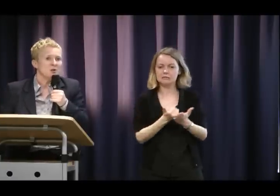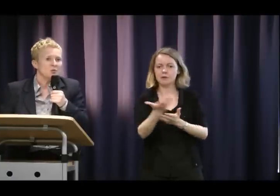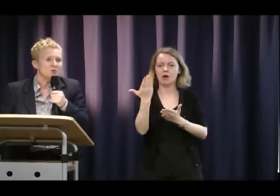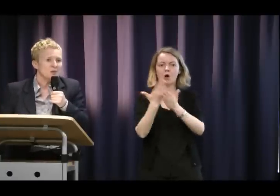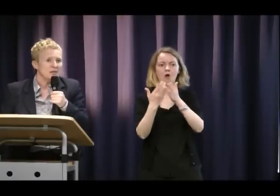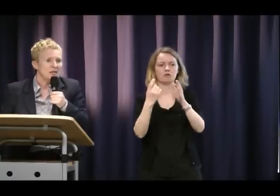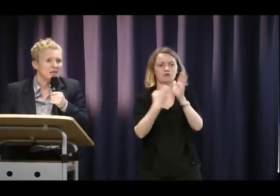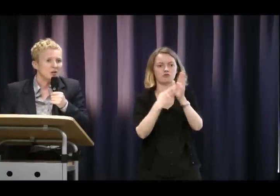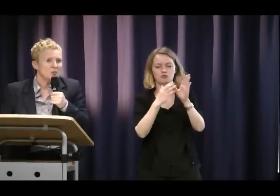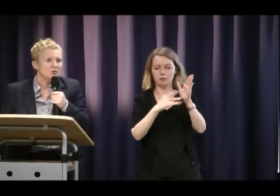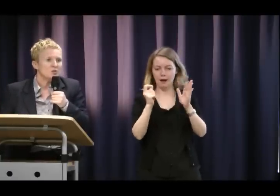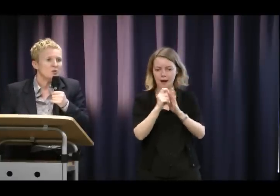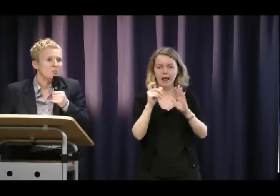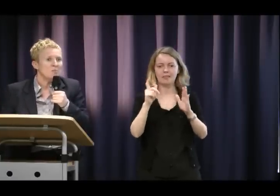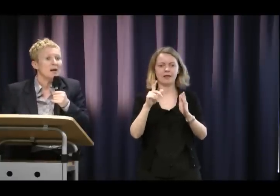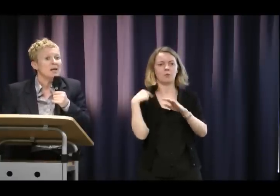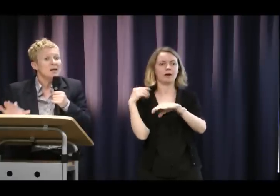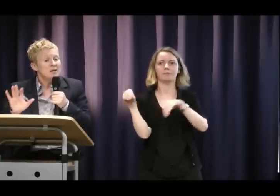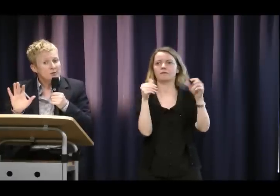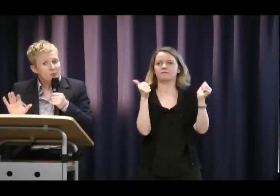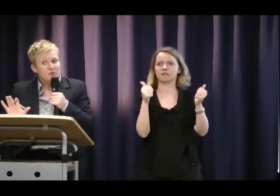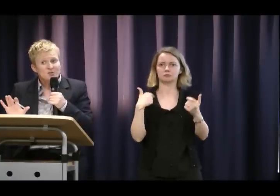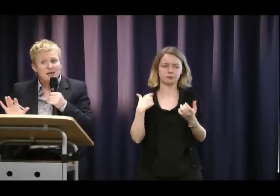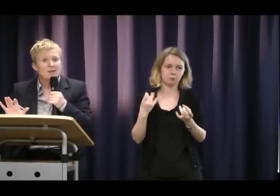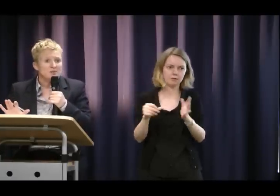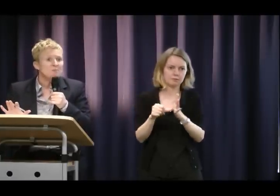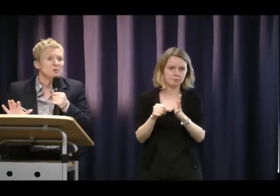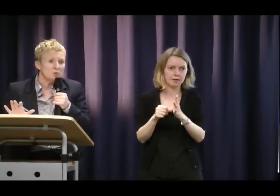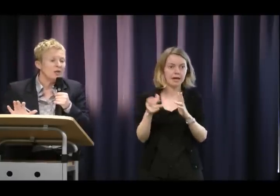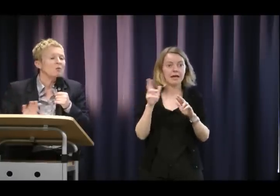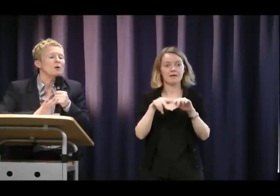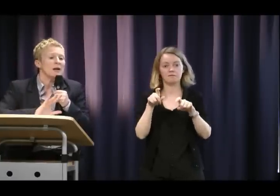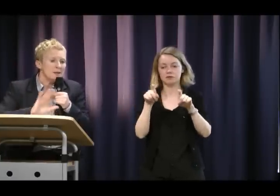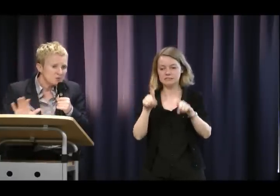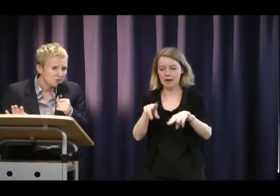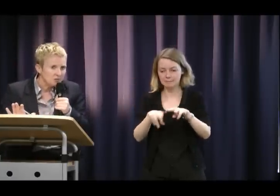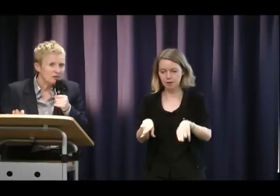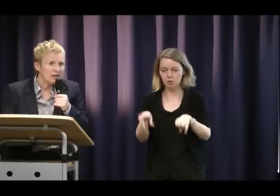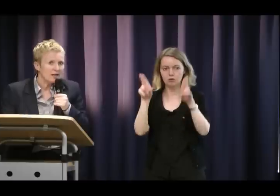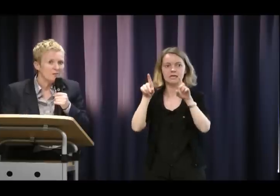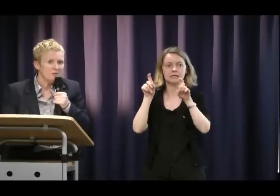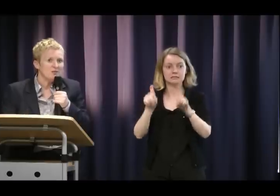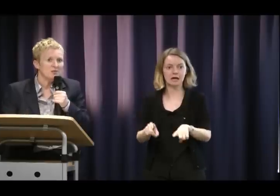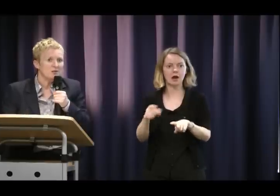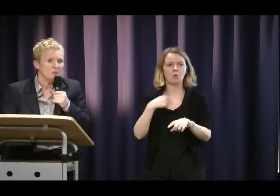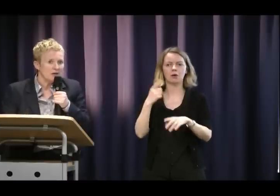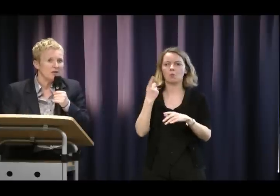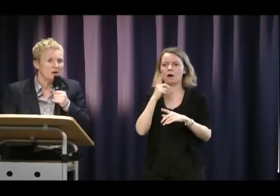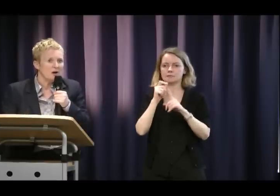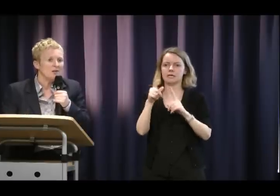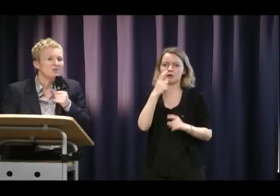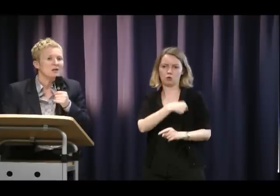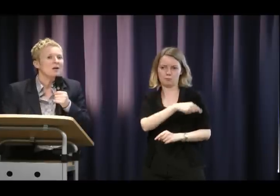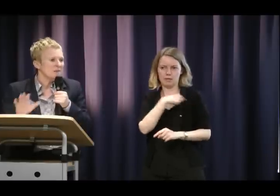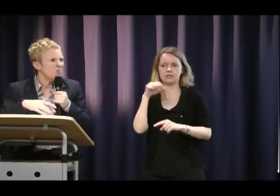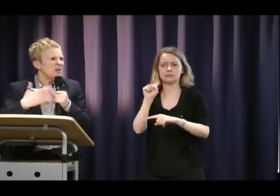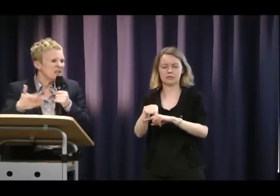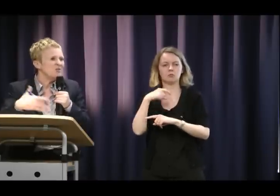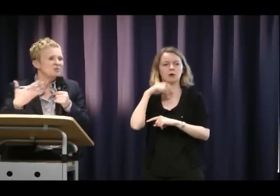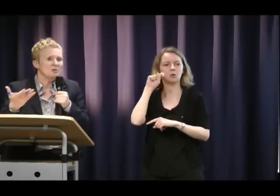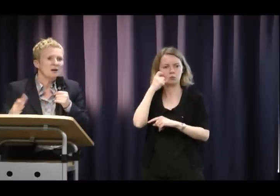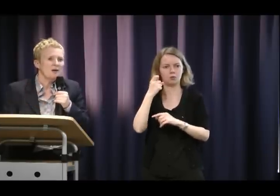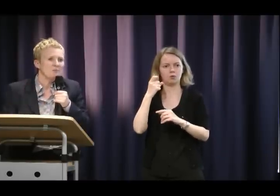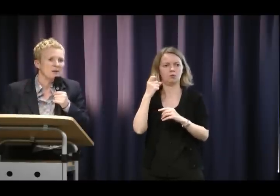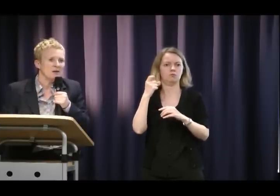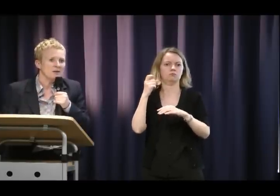decision not to be here longer term. But if we stay in this building, we absolutely are committed and recognise that we